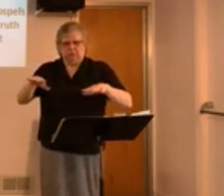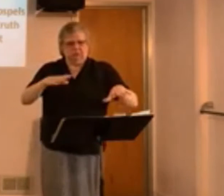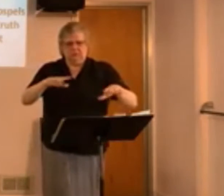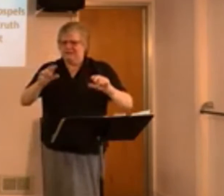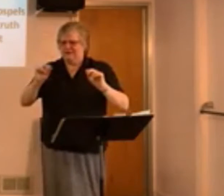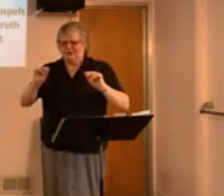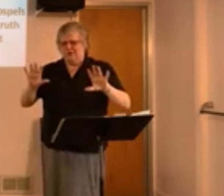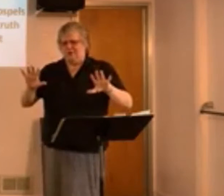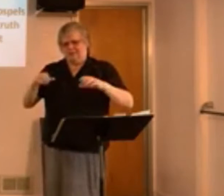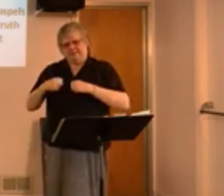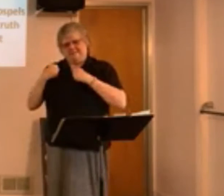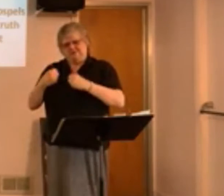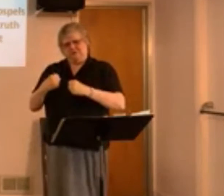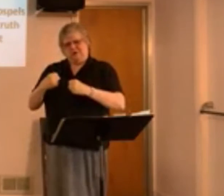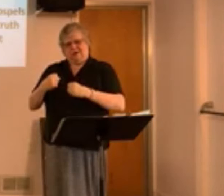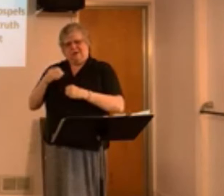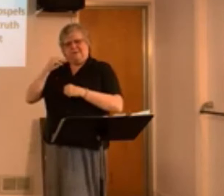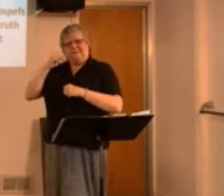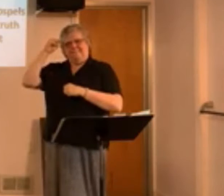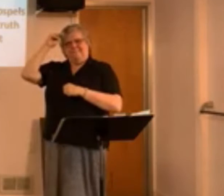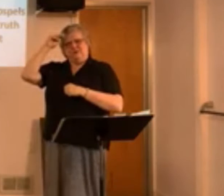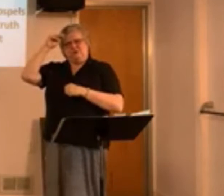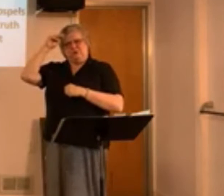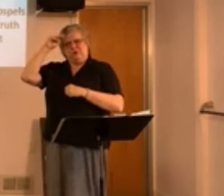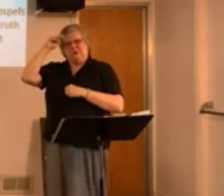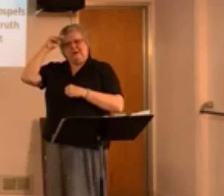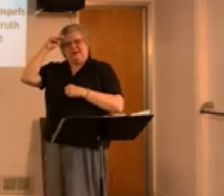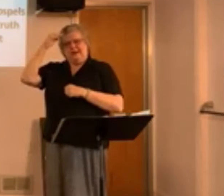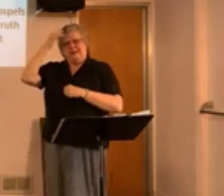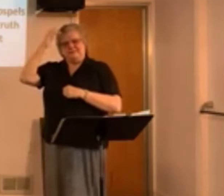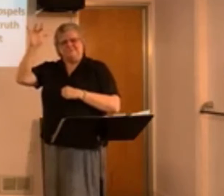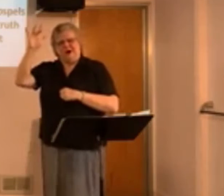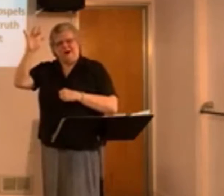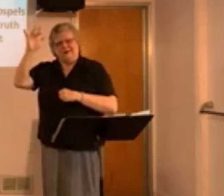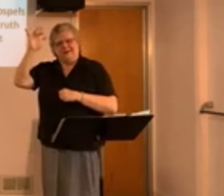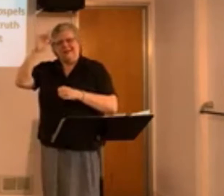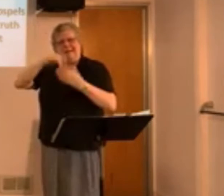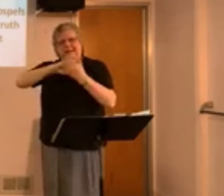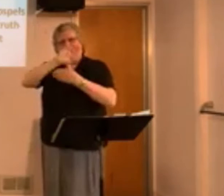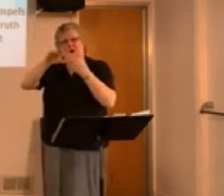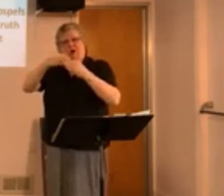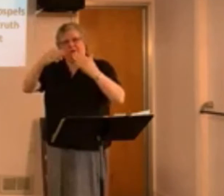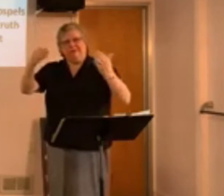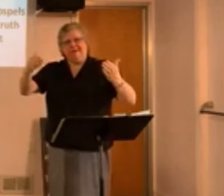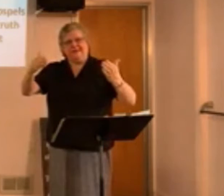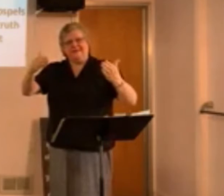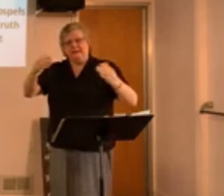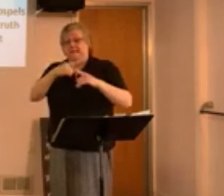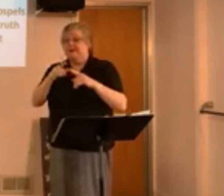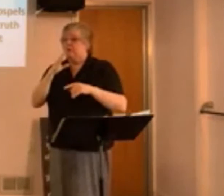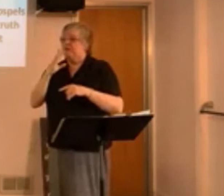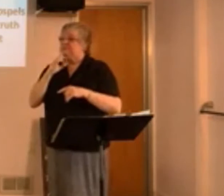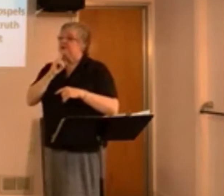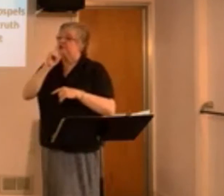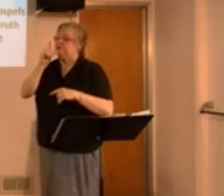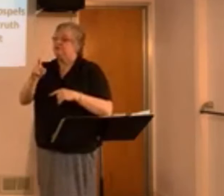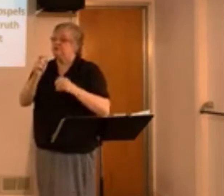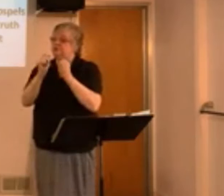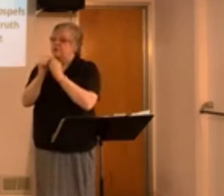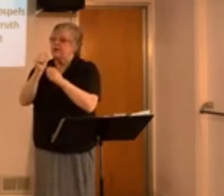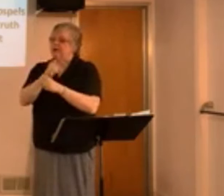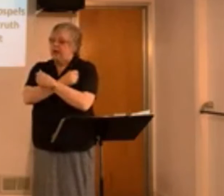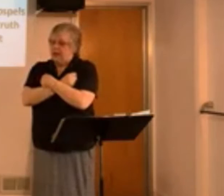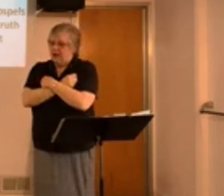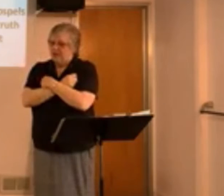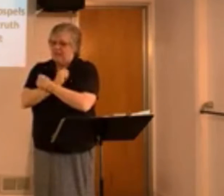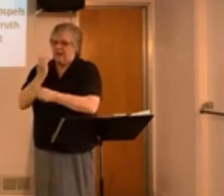teaching, but by human cunning and cleverness in the techniques of deceit. But speaking the truth in love, let